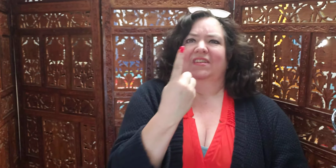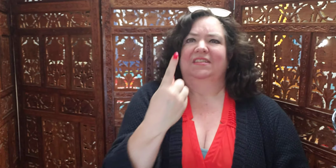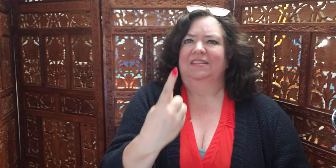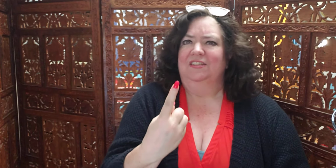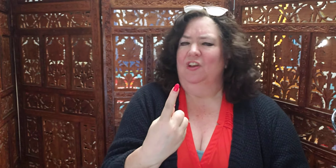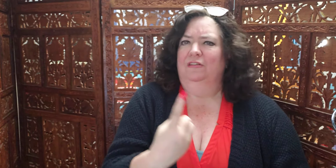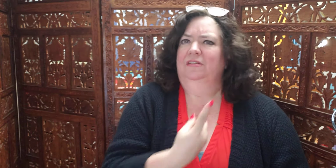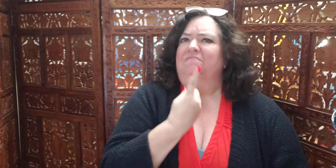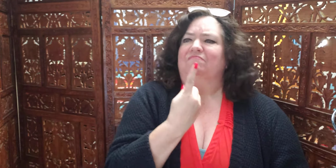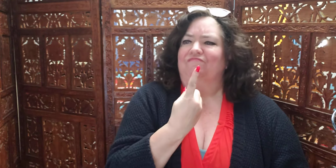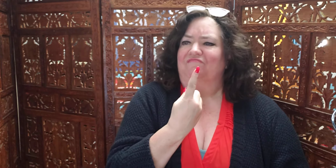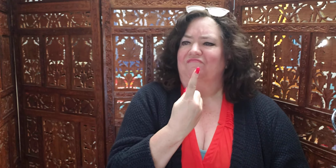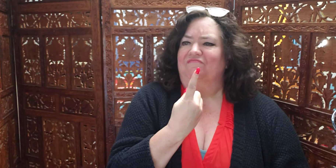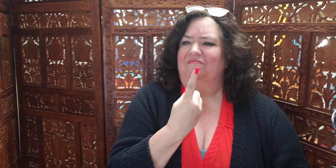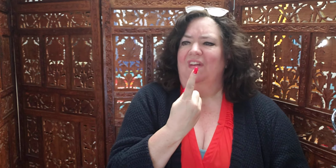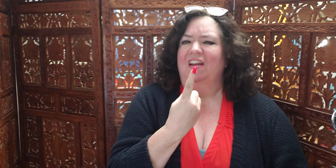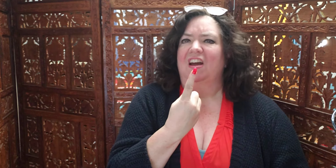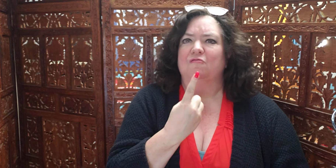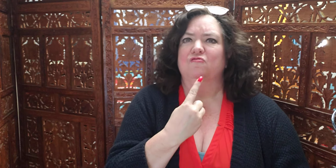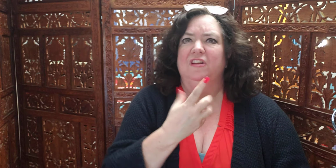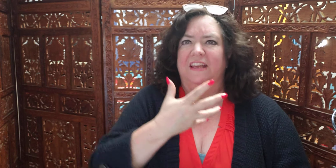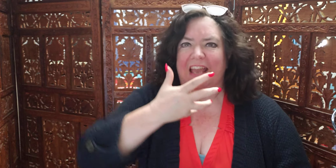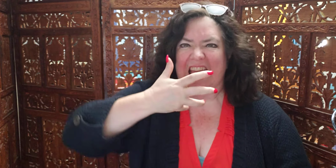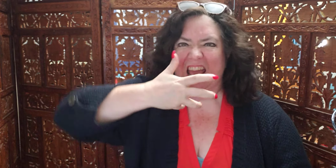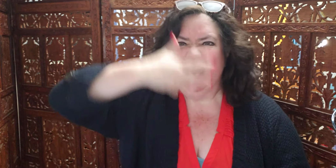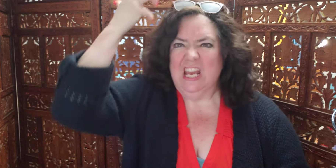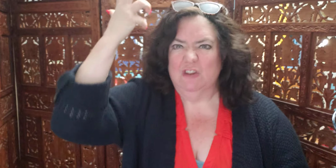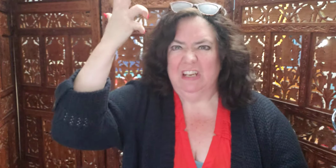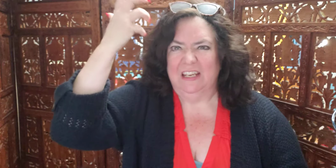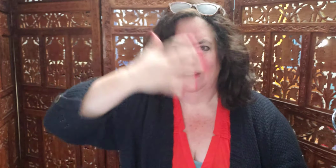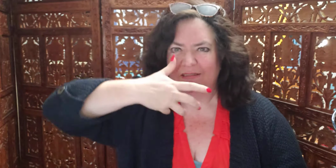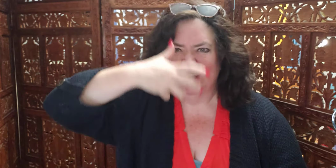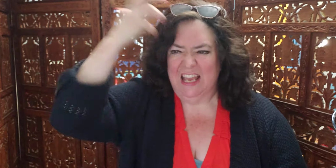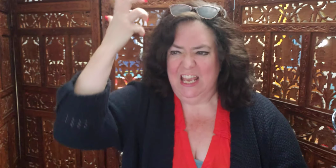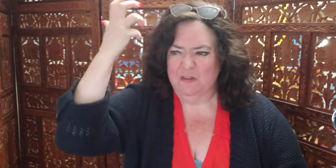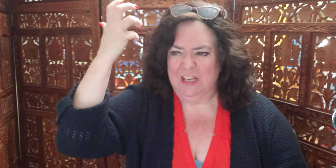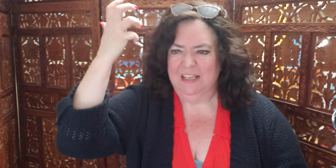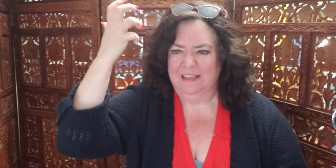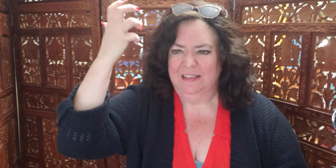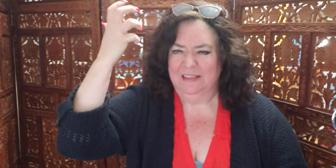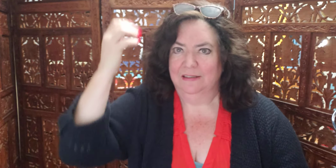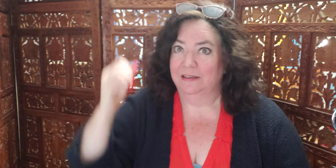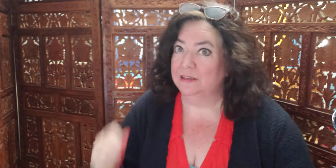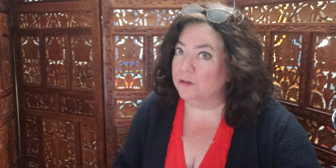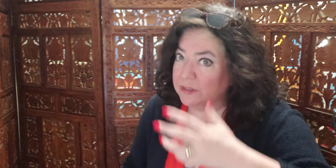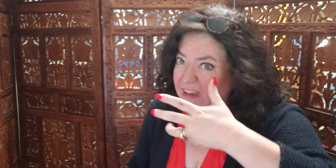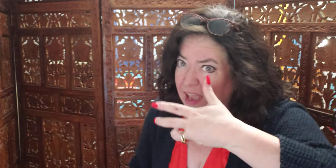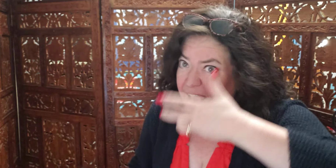This is insult. I got really angry. He goes,